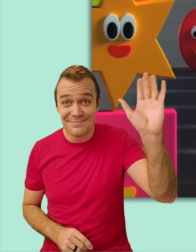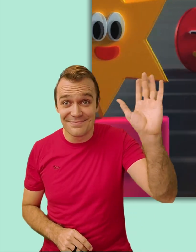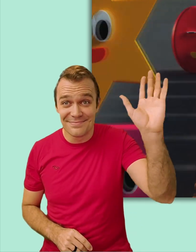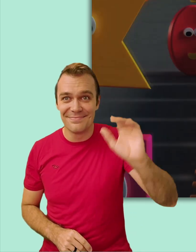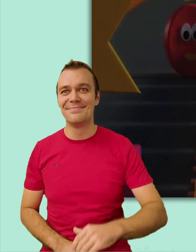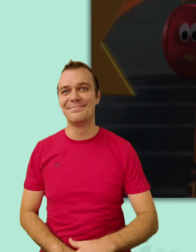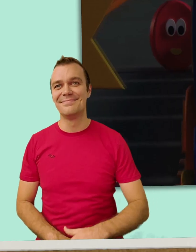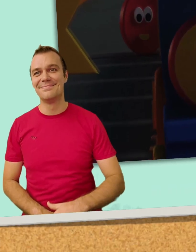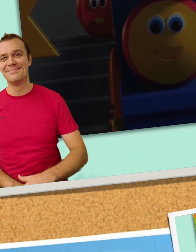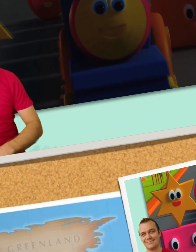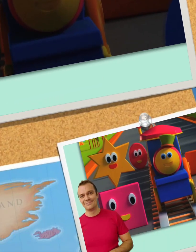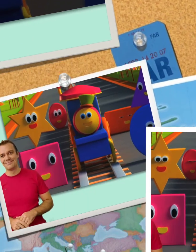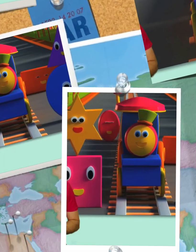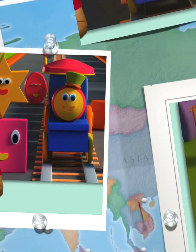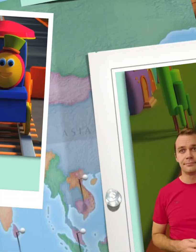Bye, kids!